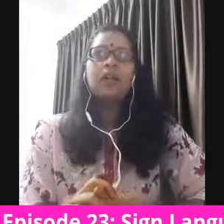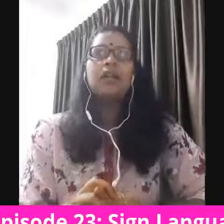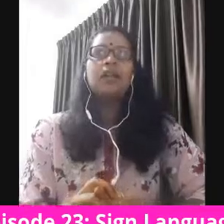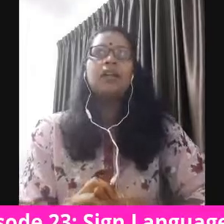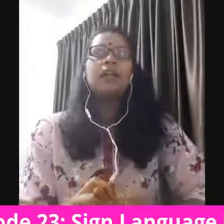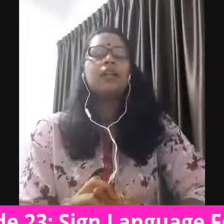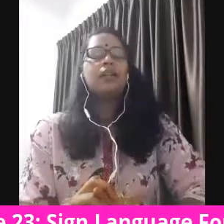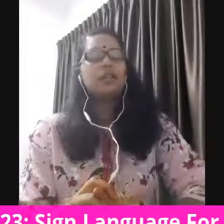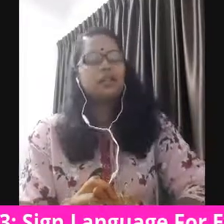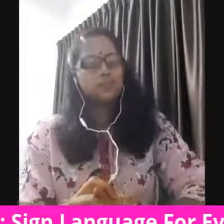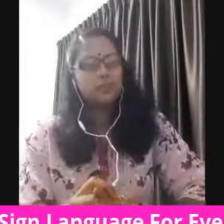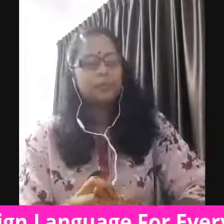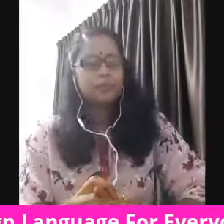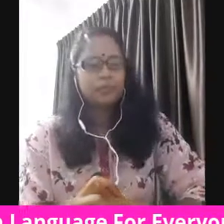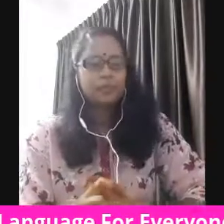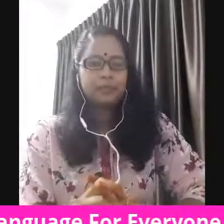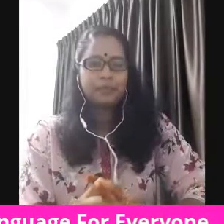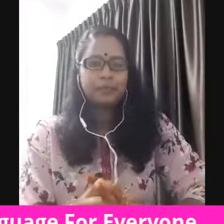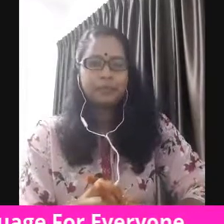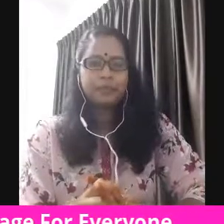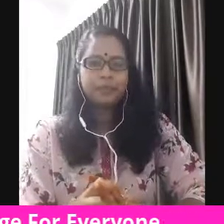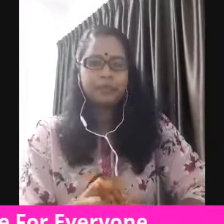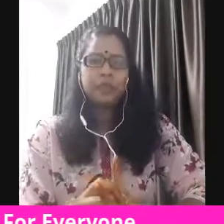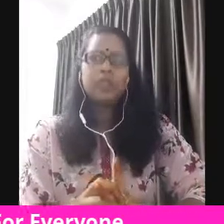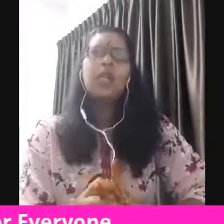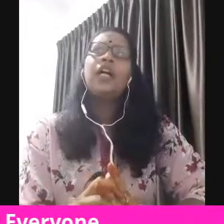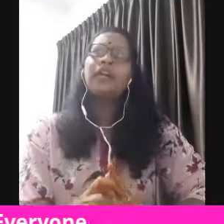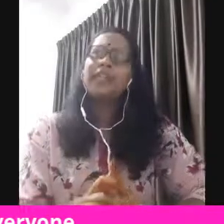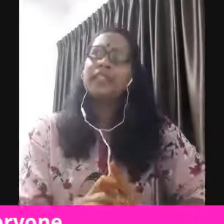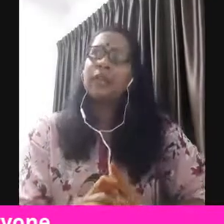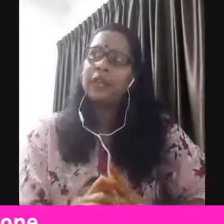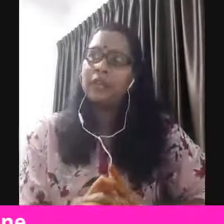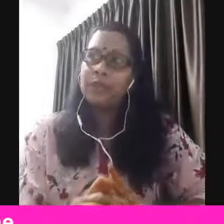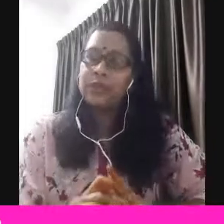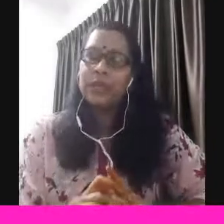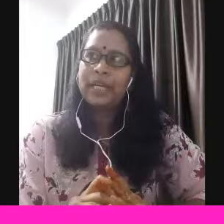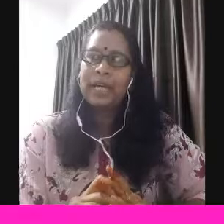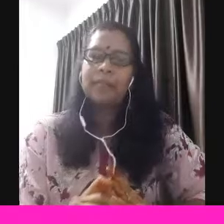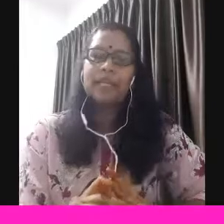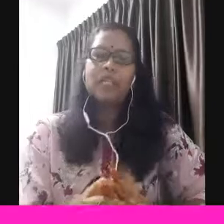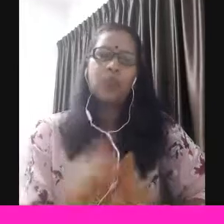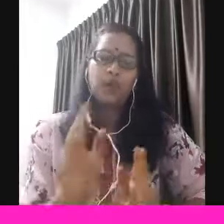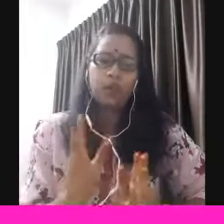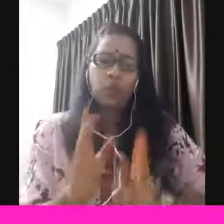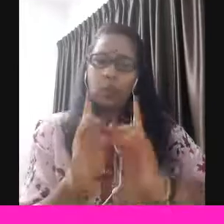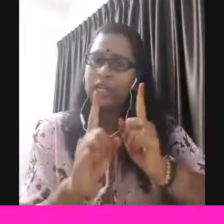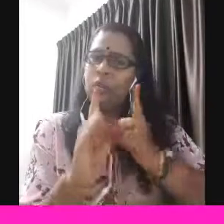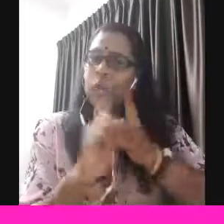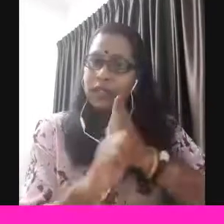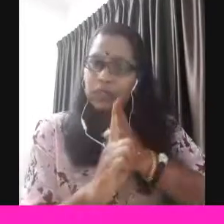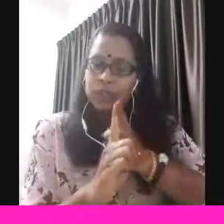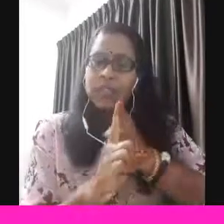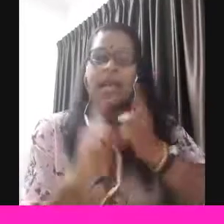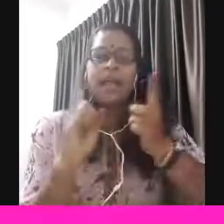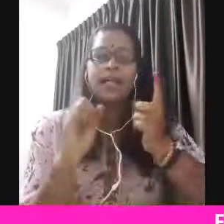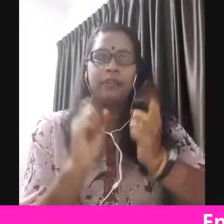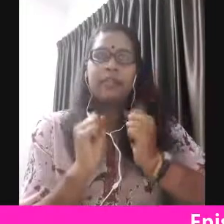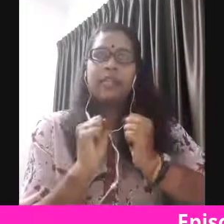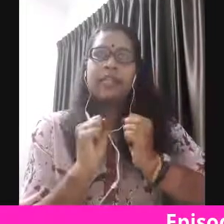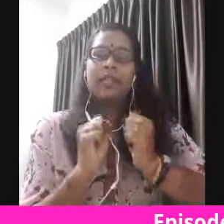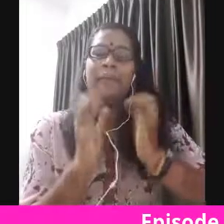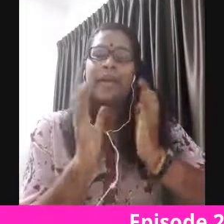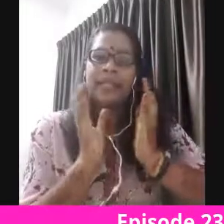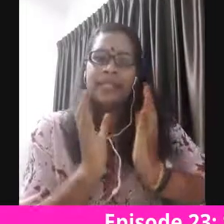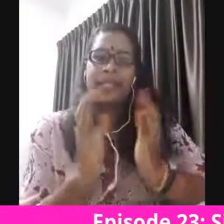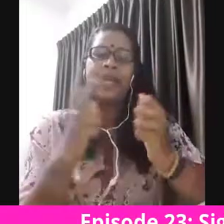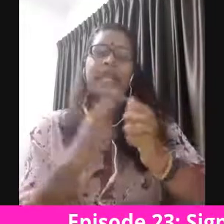to those deaf students at first place? No, actually, when was UKM, there is only one course. We will